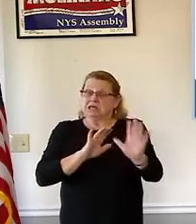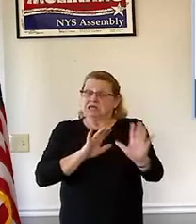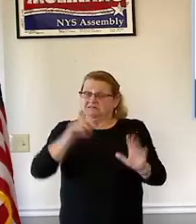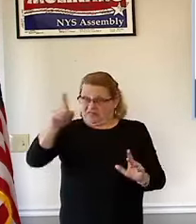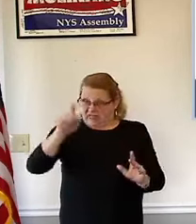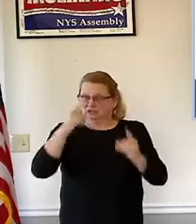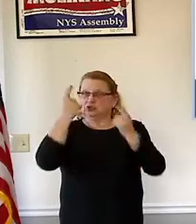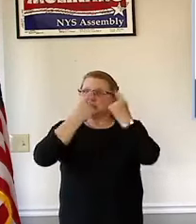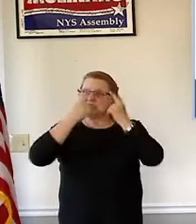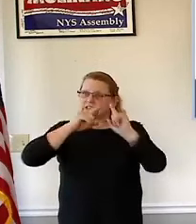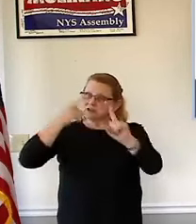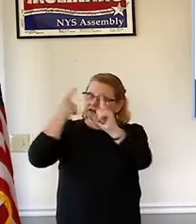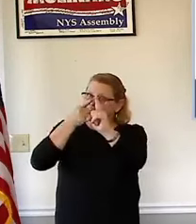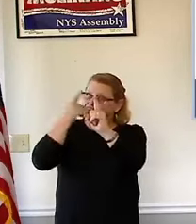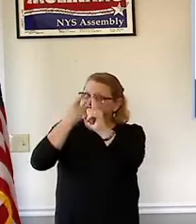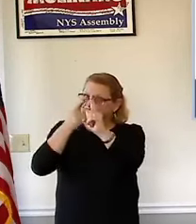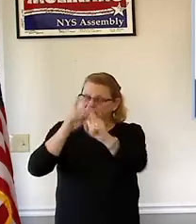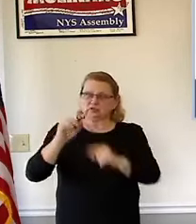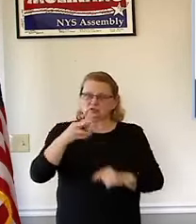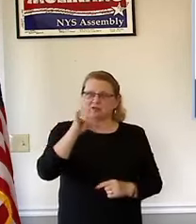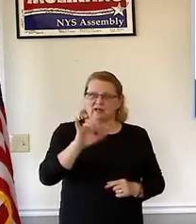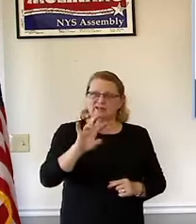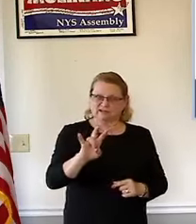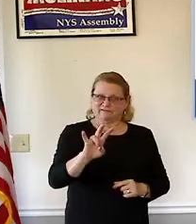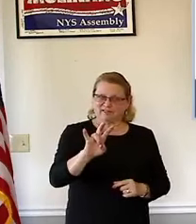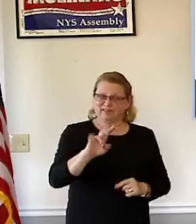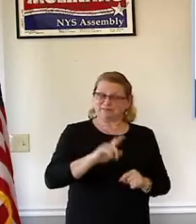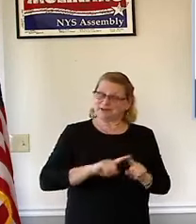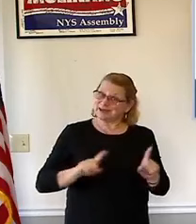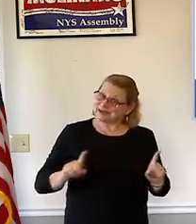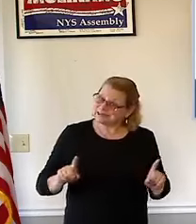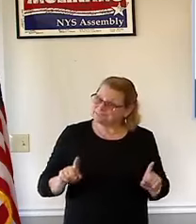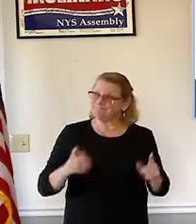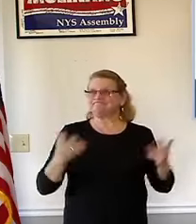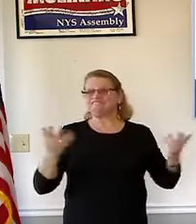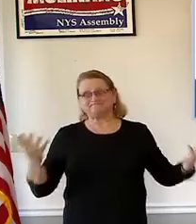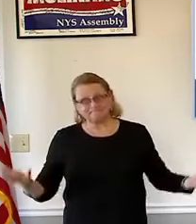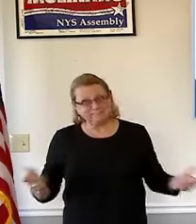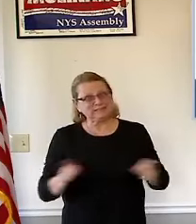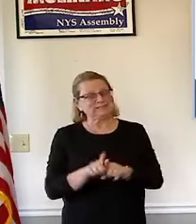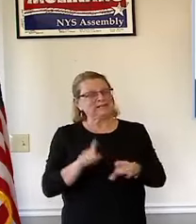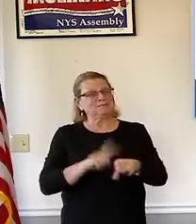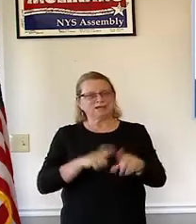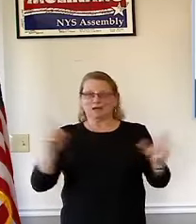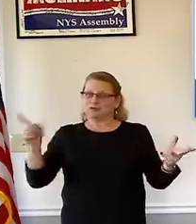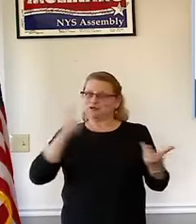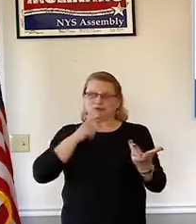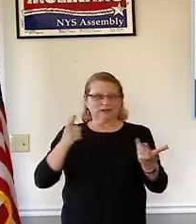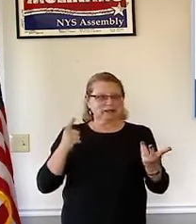they should consider that. I do believe, however, that that the state really is